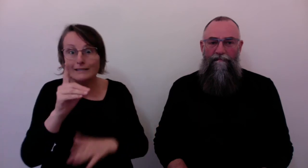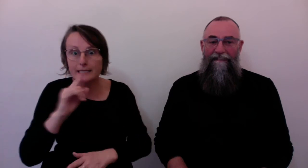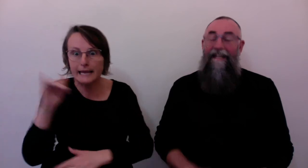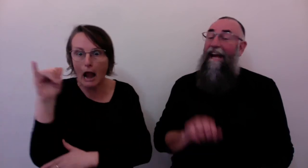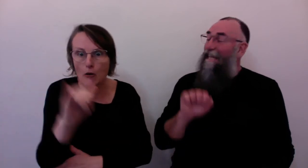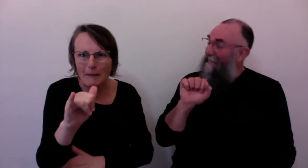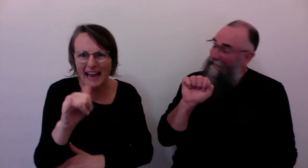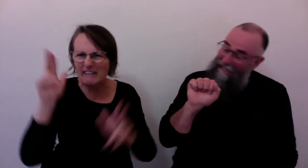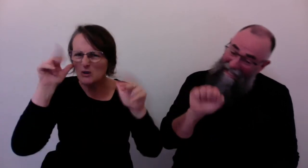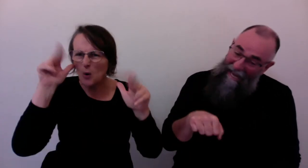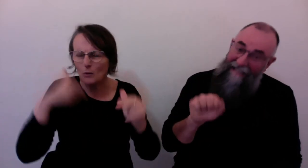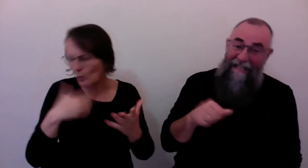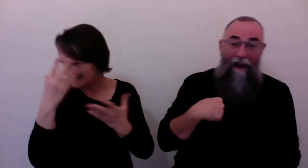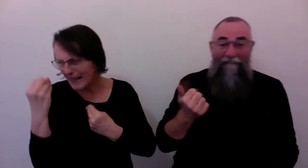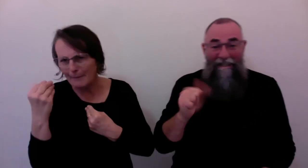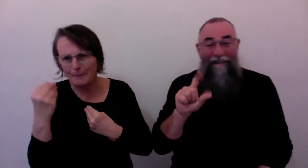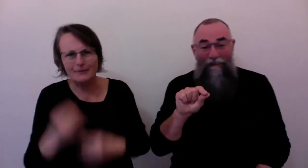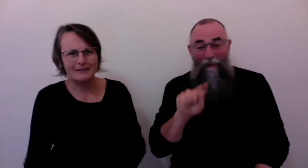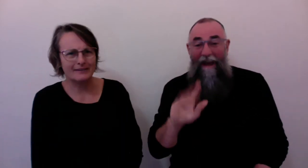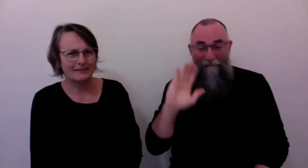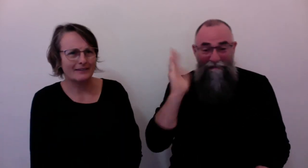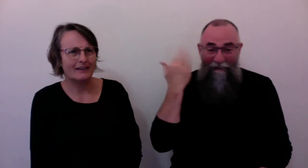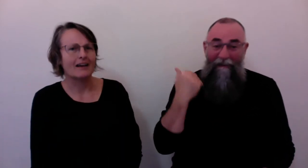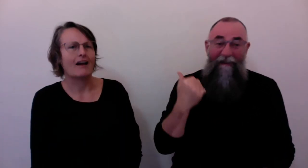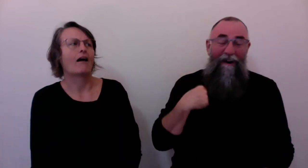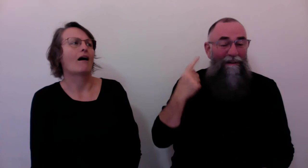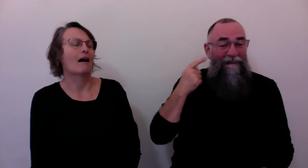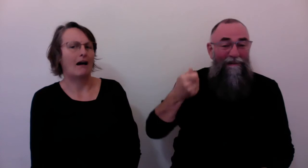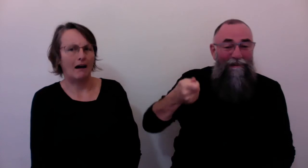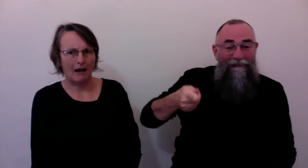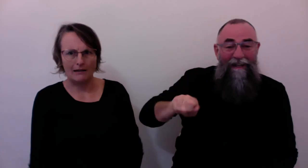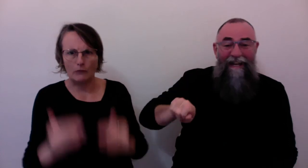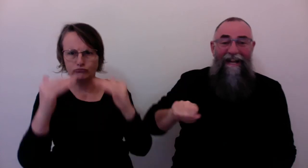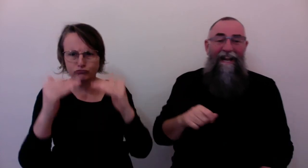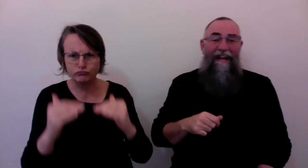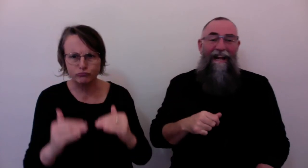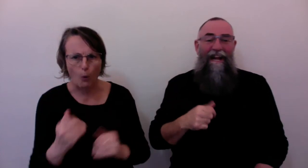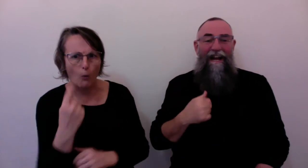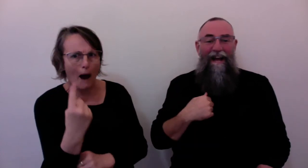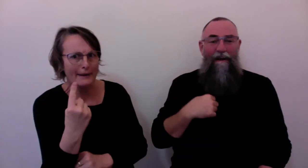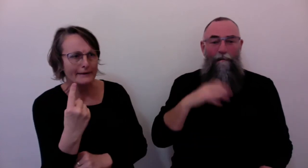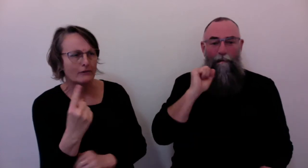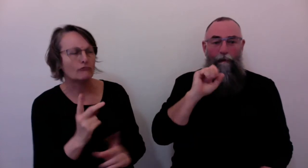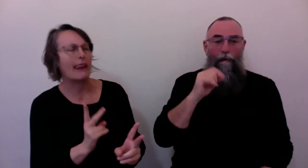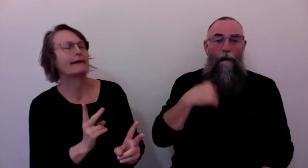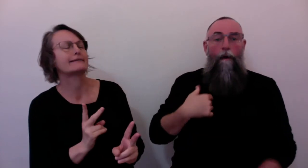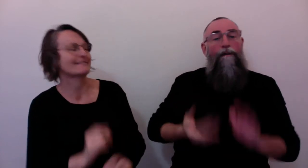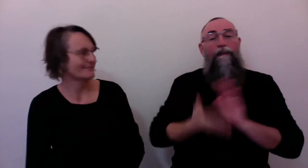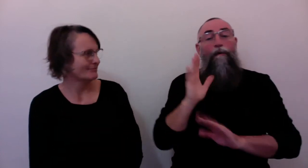just that's what I do. get the app out, Results. put it on one, relax? Yeah, I remember I was going to Queensland and